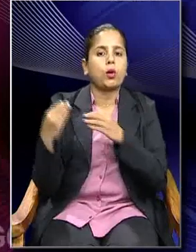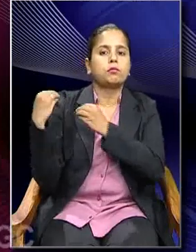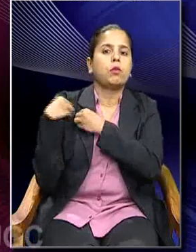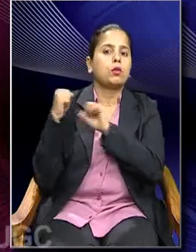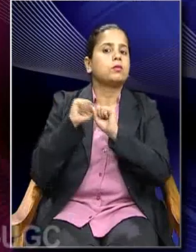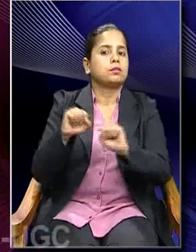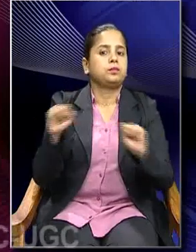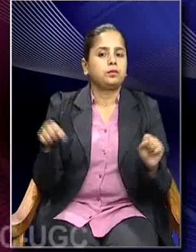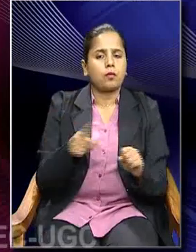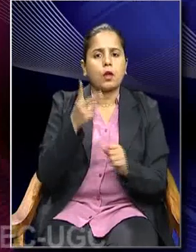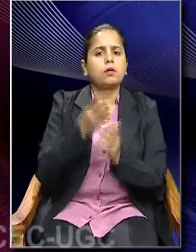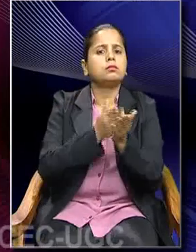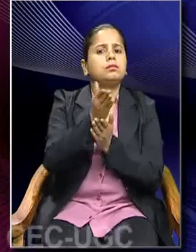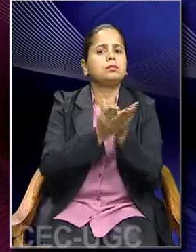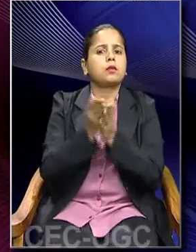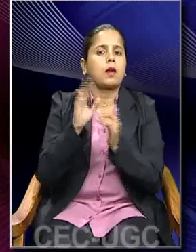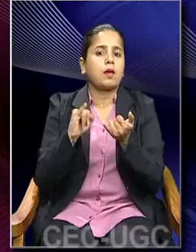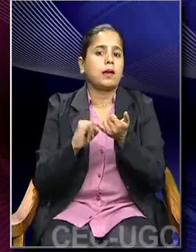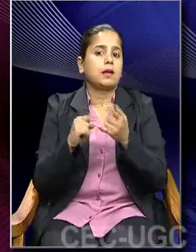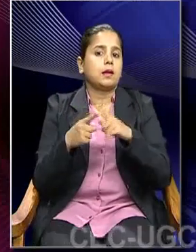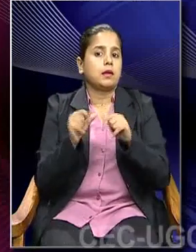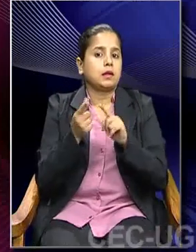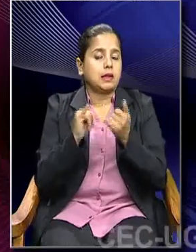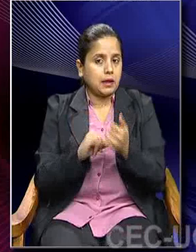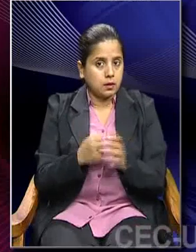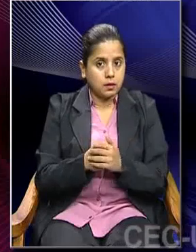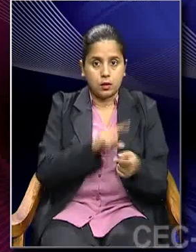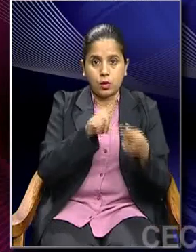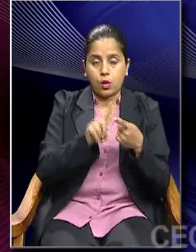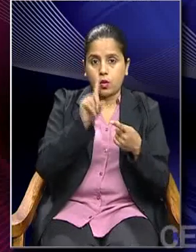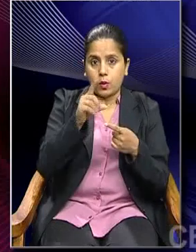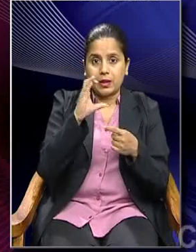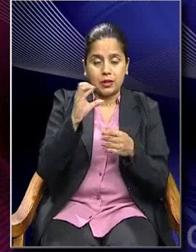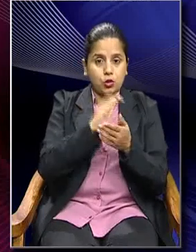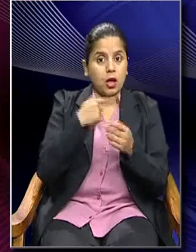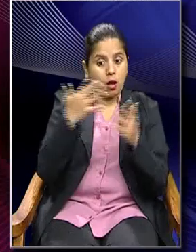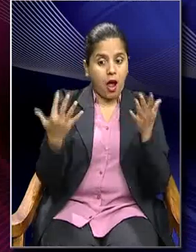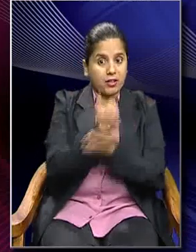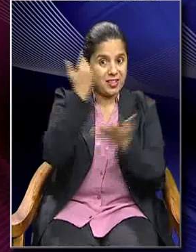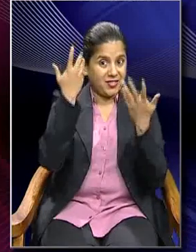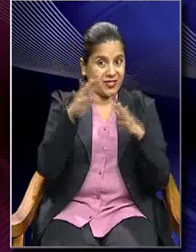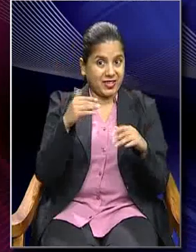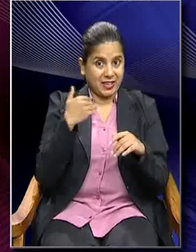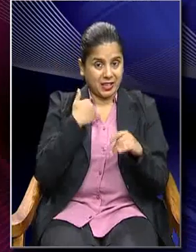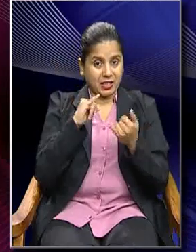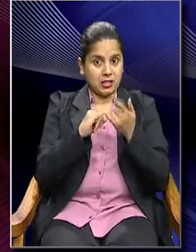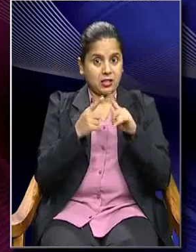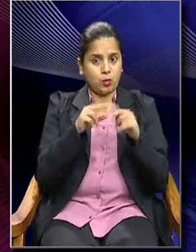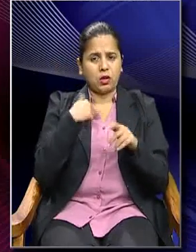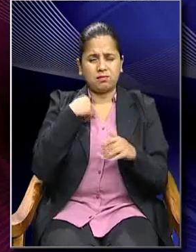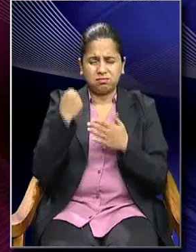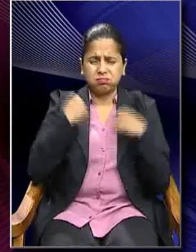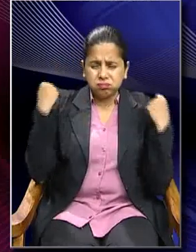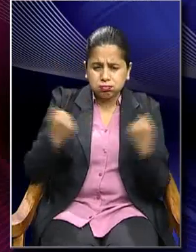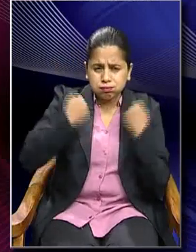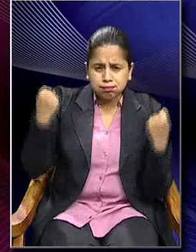There are two types of status. One is achieved status. Achieved status, as the